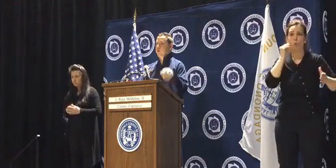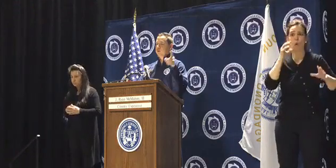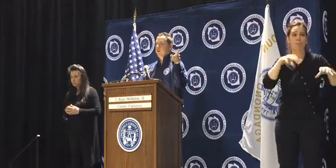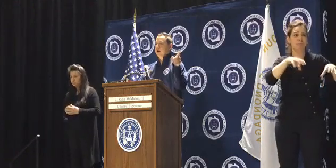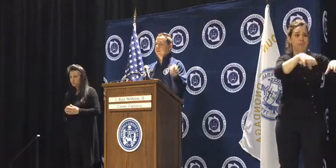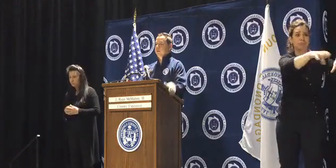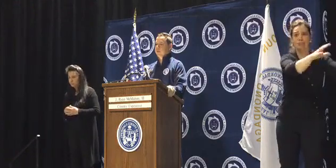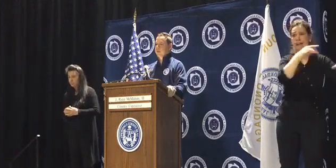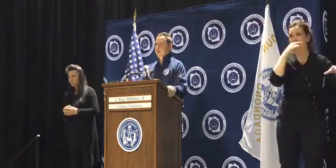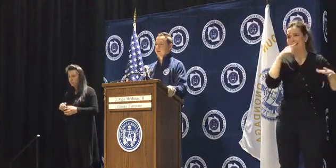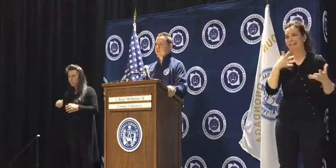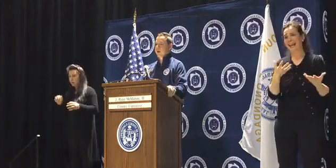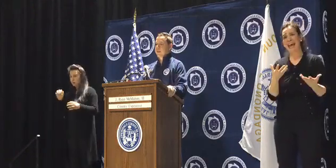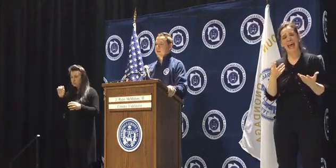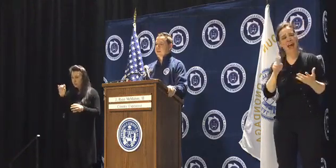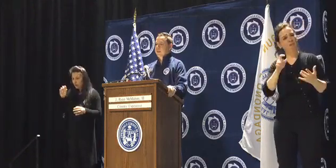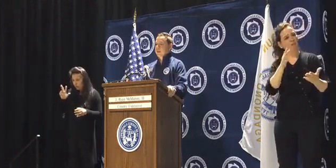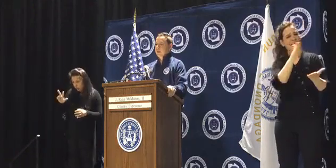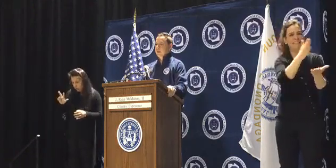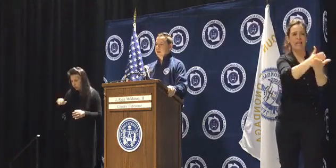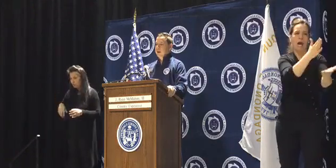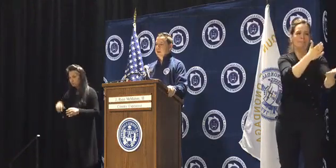bit. I've coached a lot of those kids, but